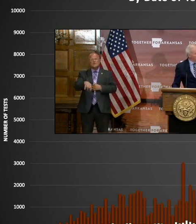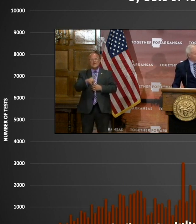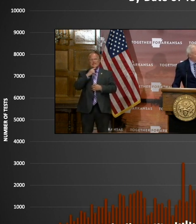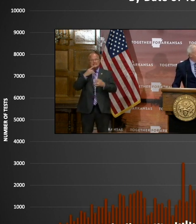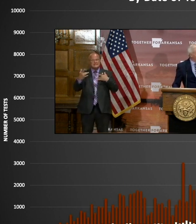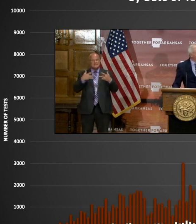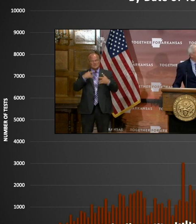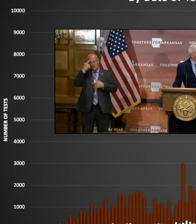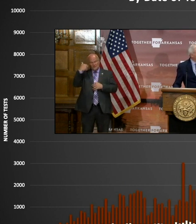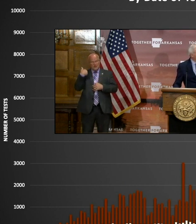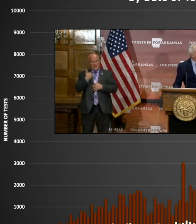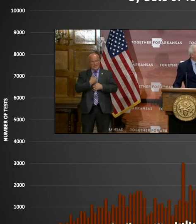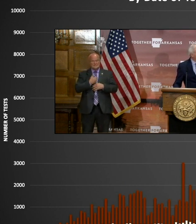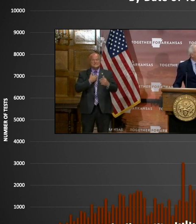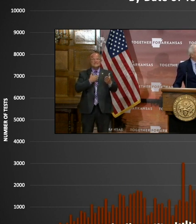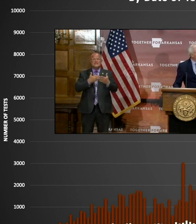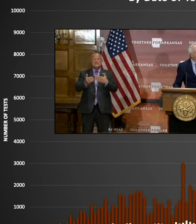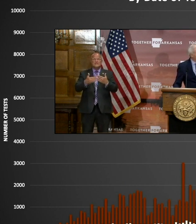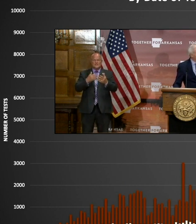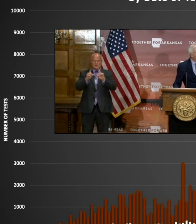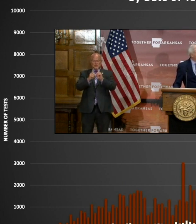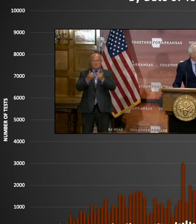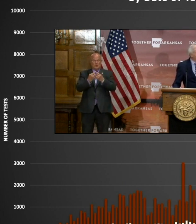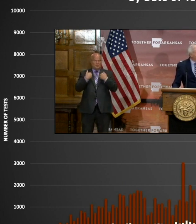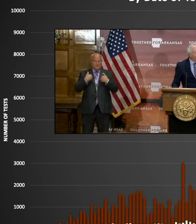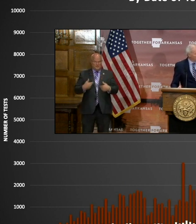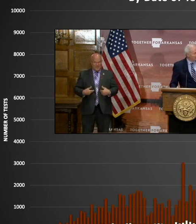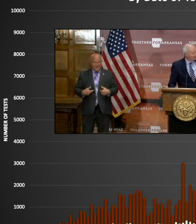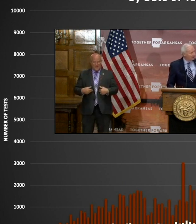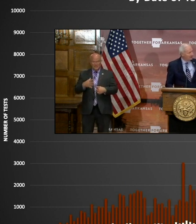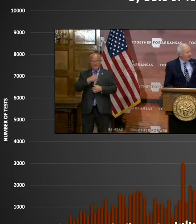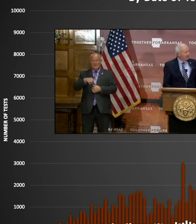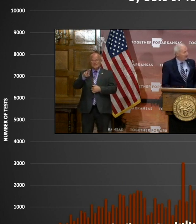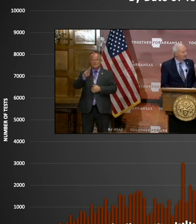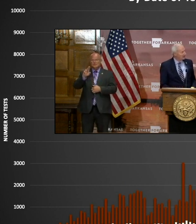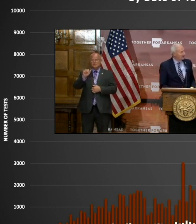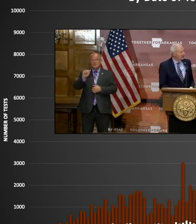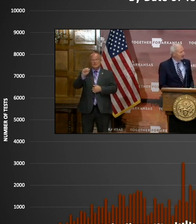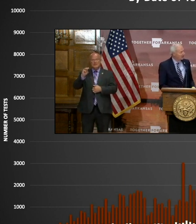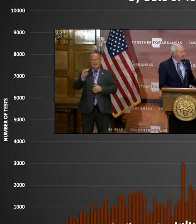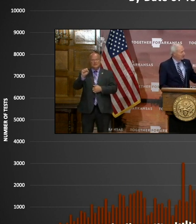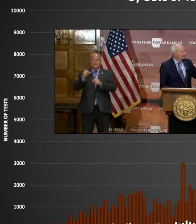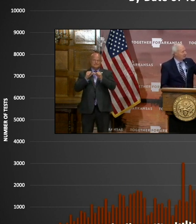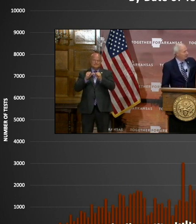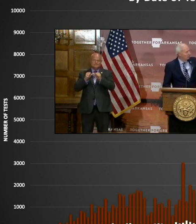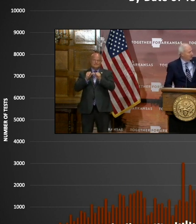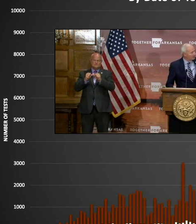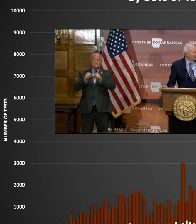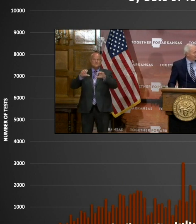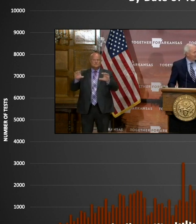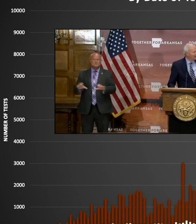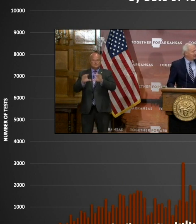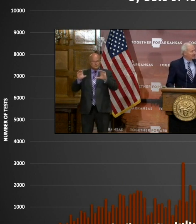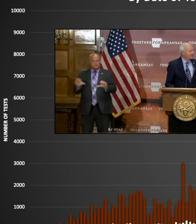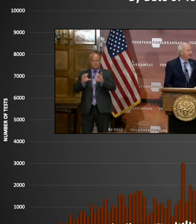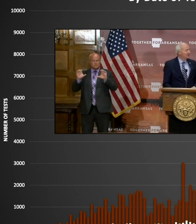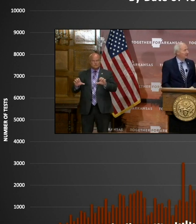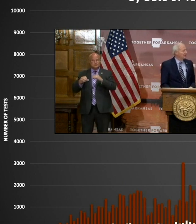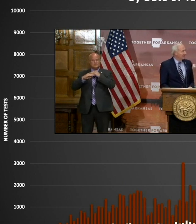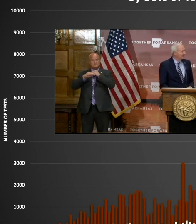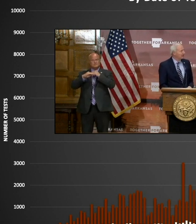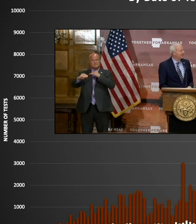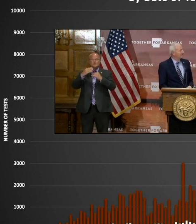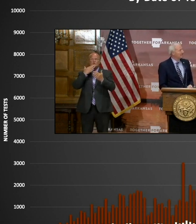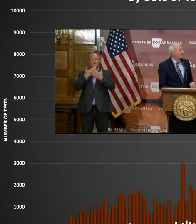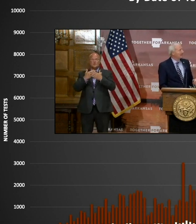a concern to us, even though our Department of Health and our UAMS continues to perform at a